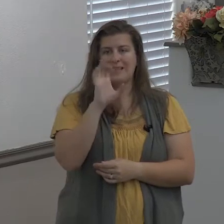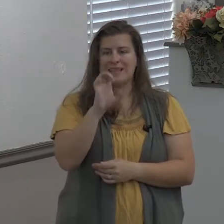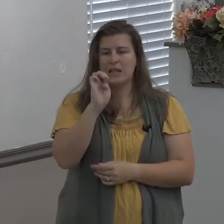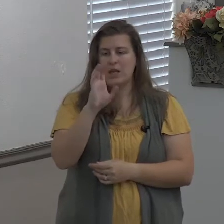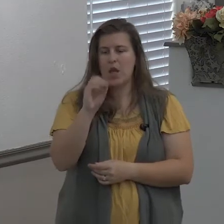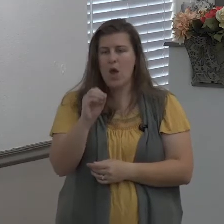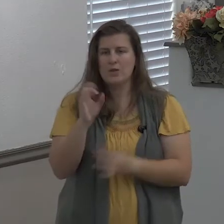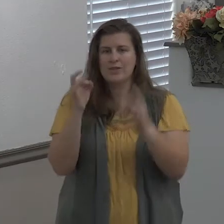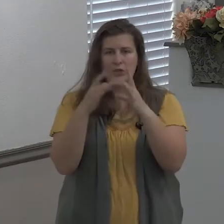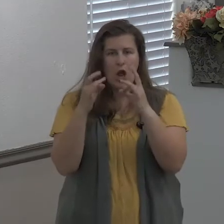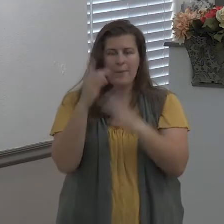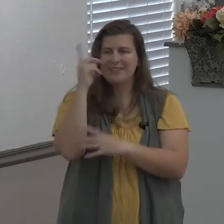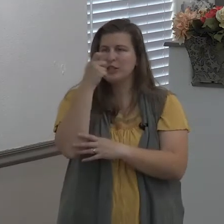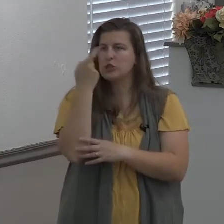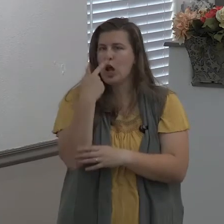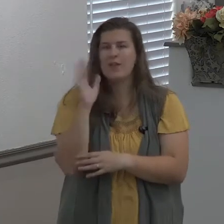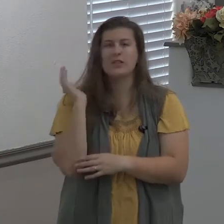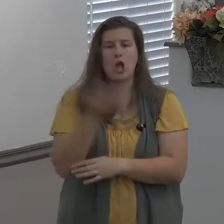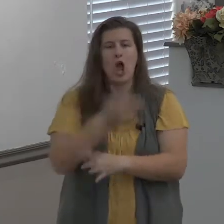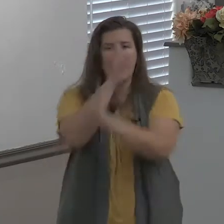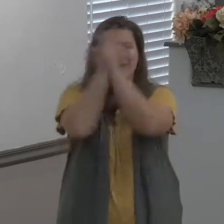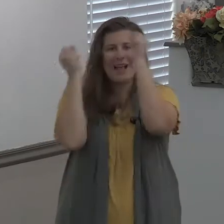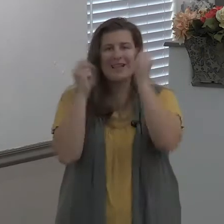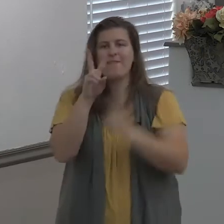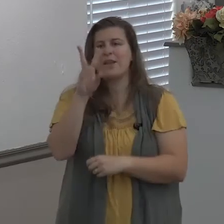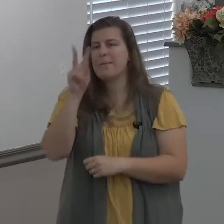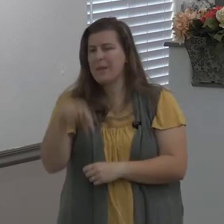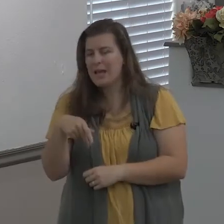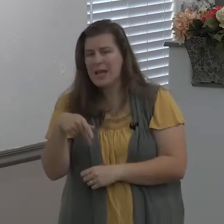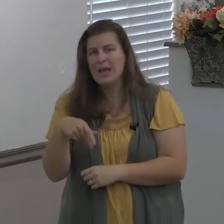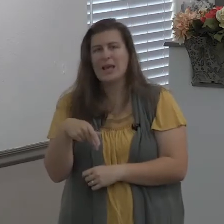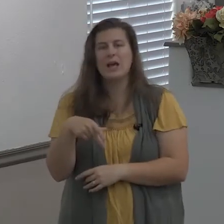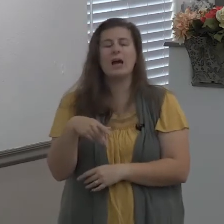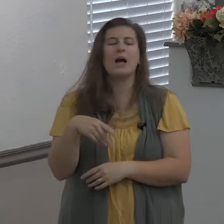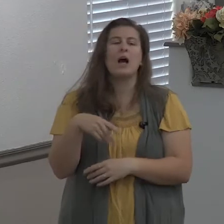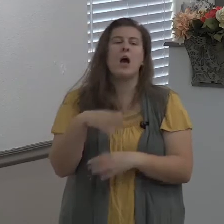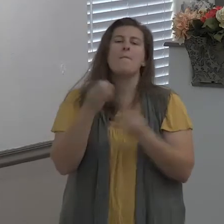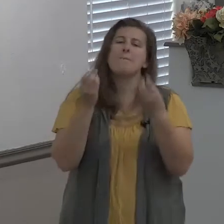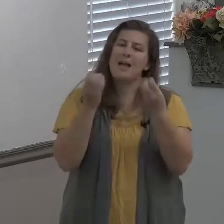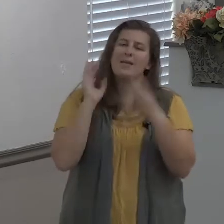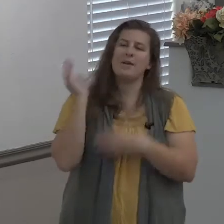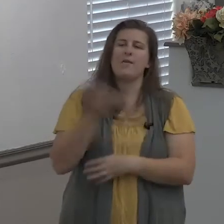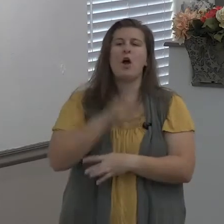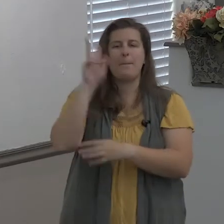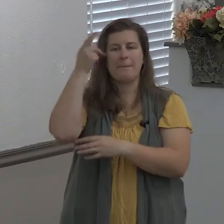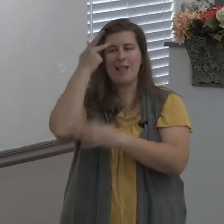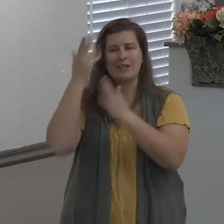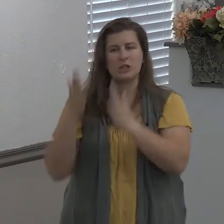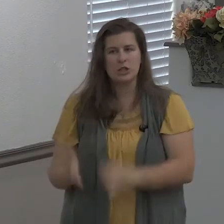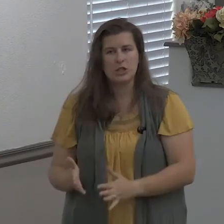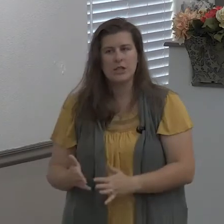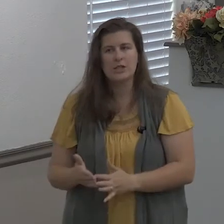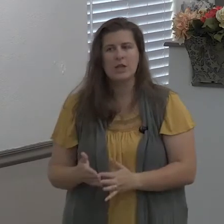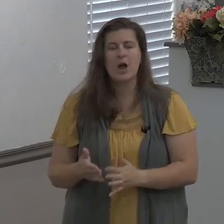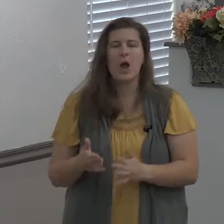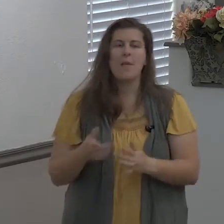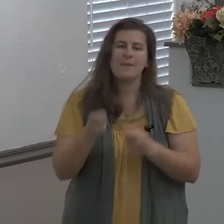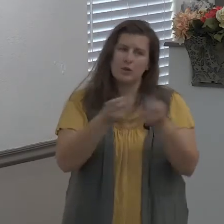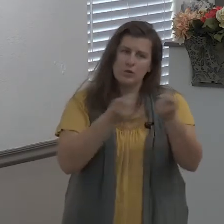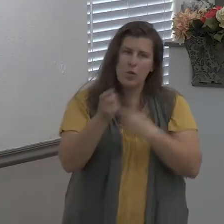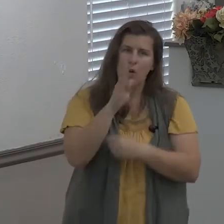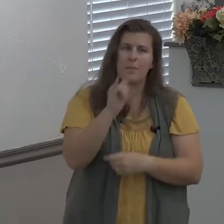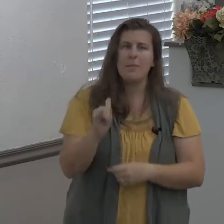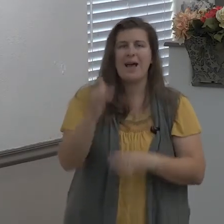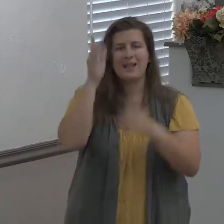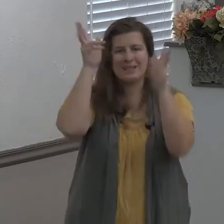The CEO of Disney is being manipulated by Satan. The CEO of Target, the CEO of Starbucks, our own president, our vice